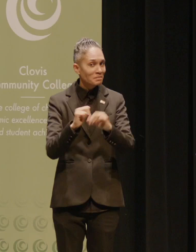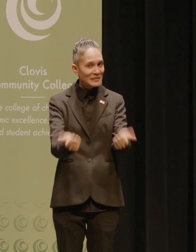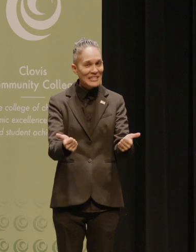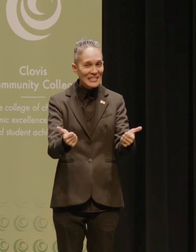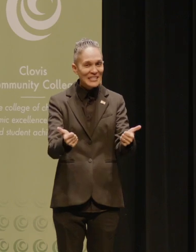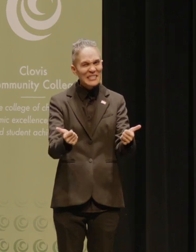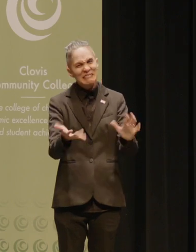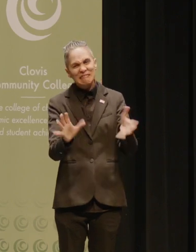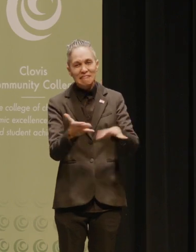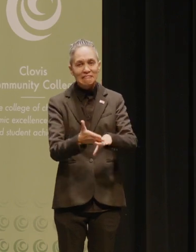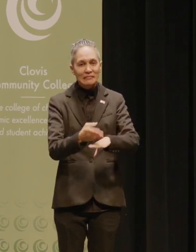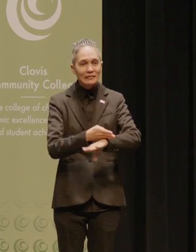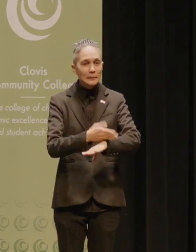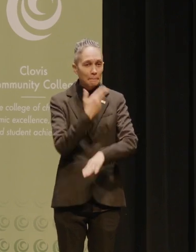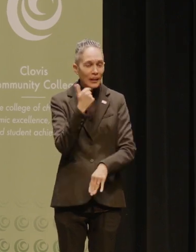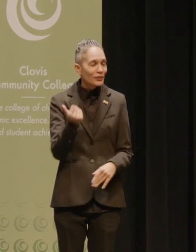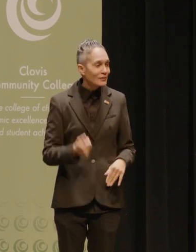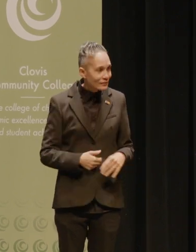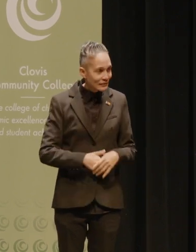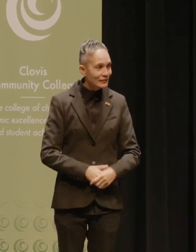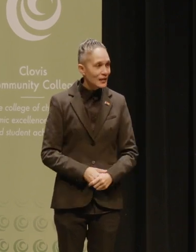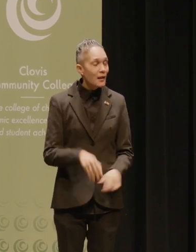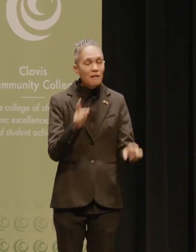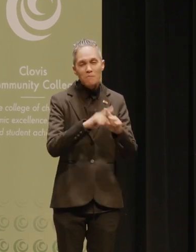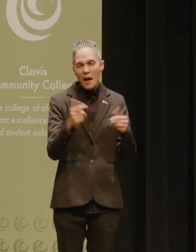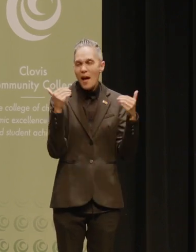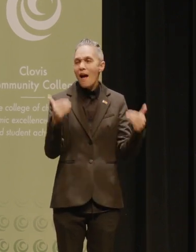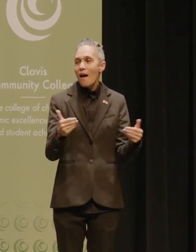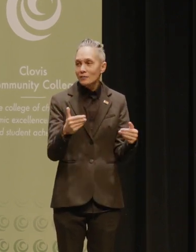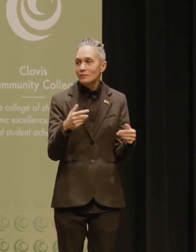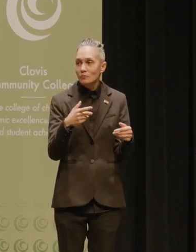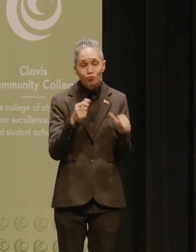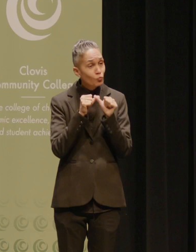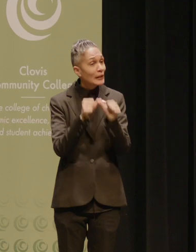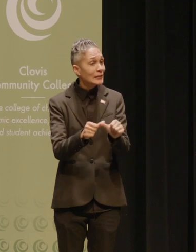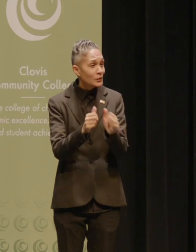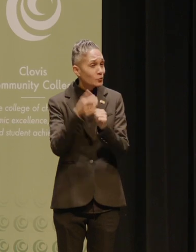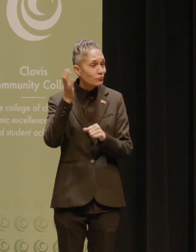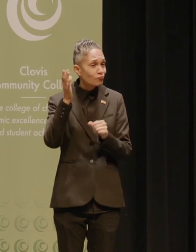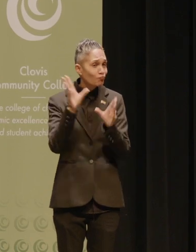All right, it worked a little bit better earlier than it did now, but we're going to get through and move on.